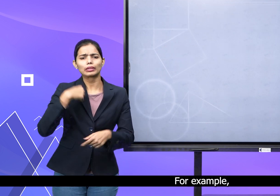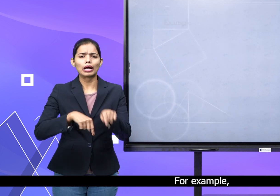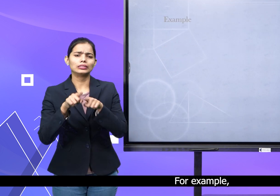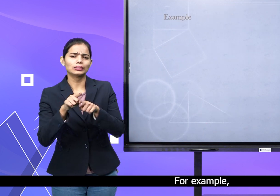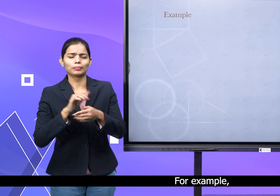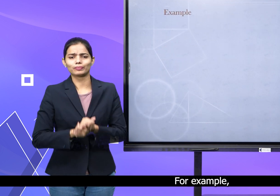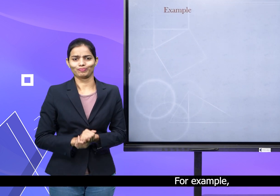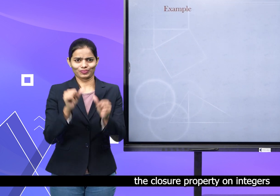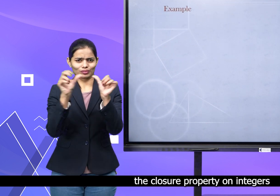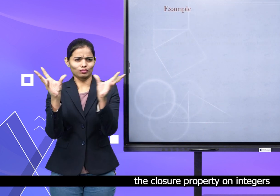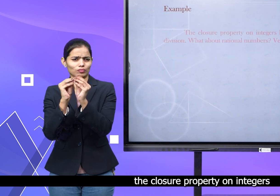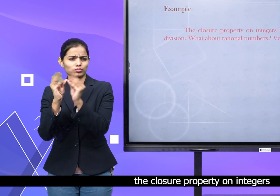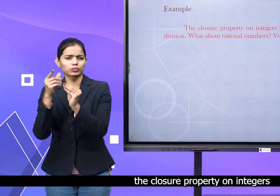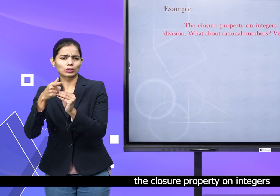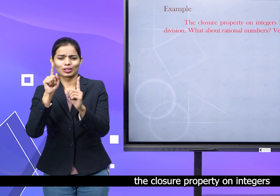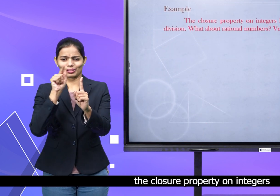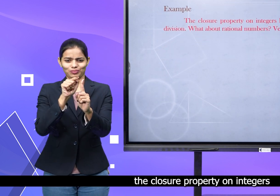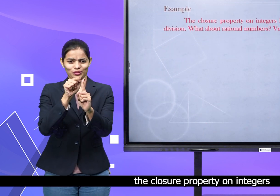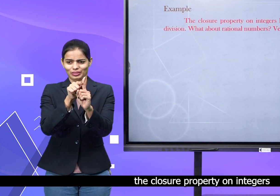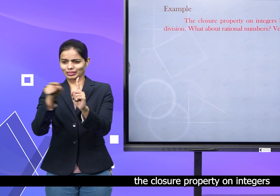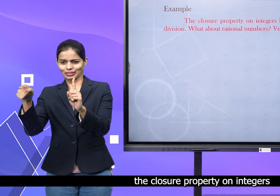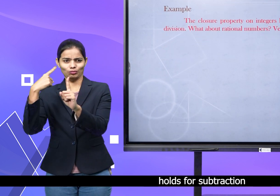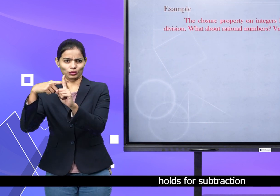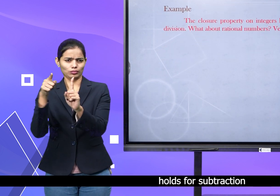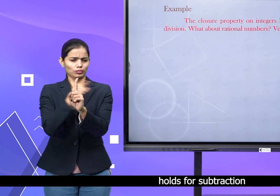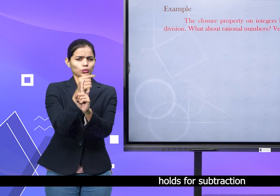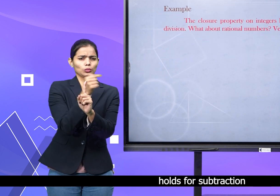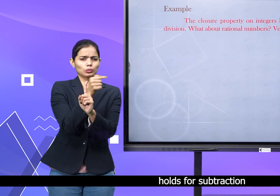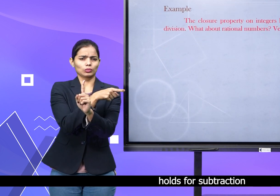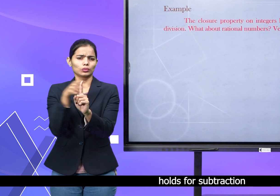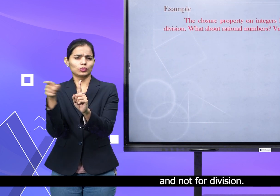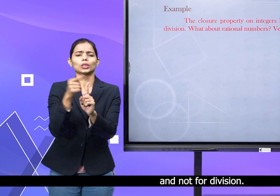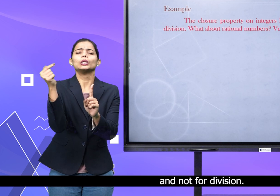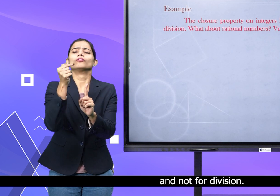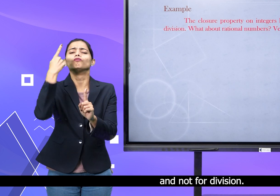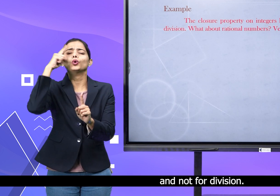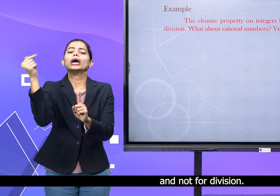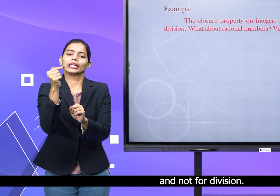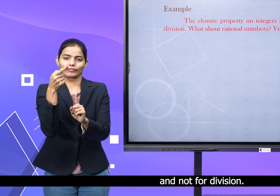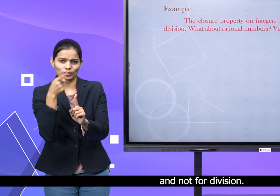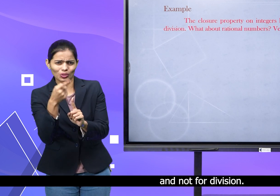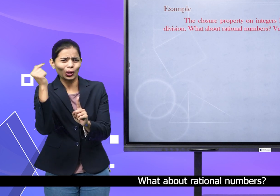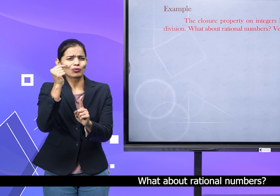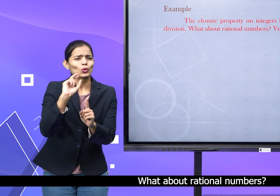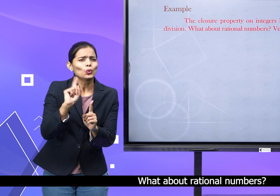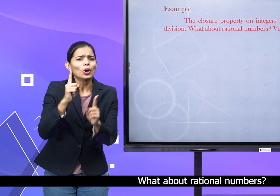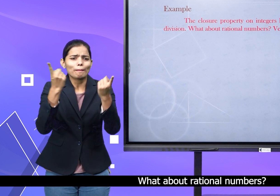For example, the closure property on integers hold for subtraction and not for division. What about